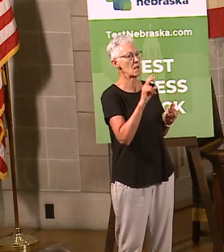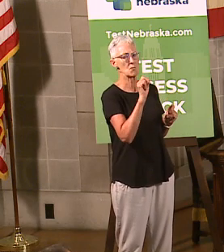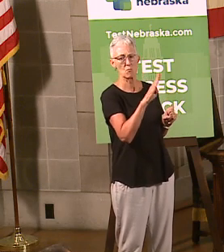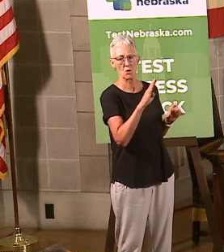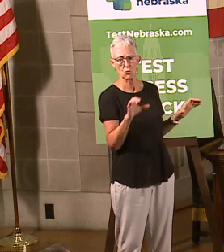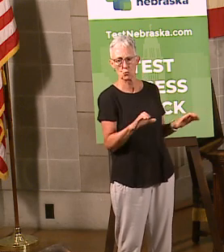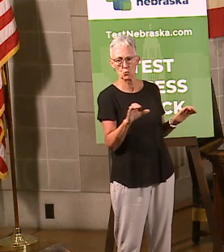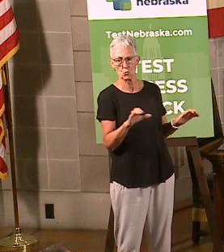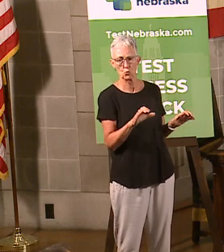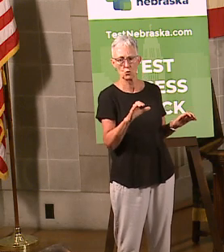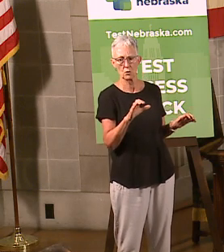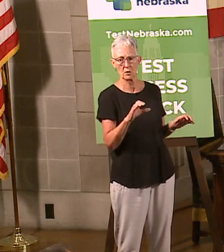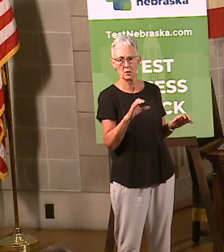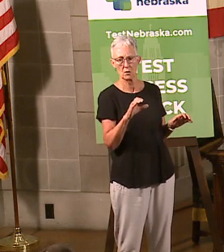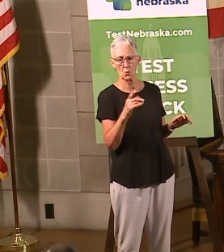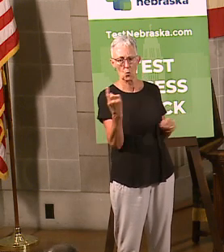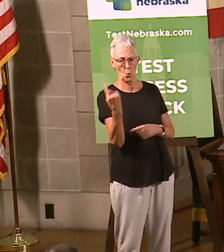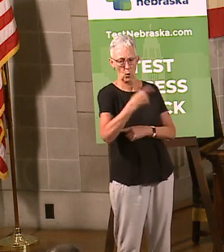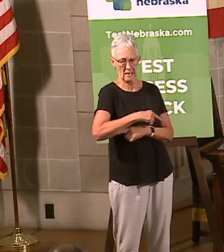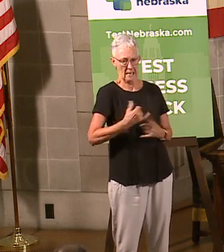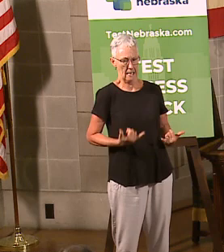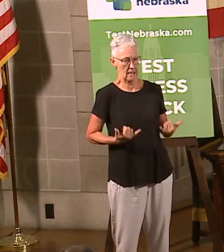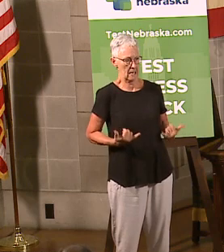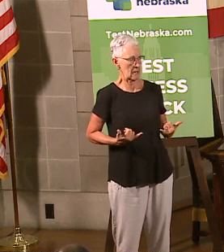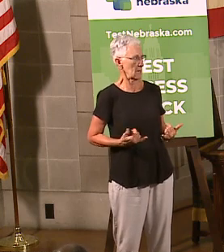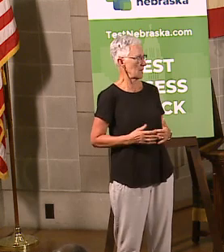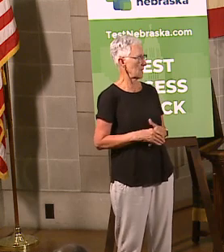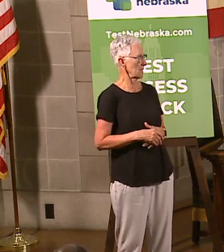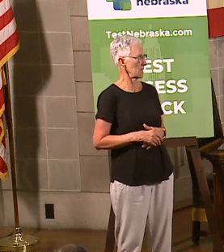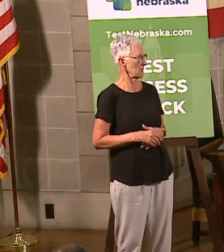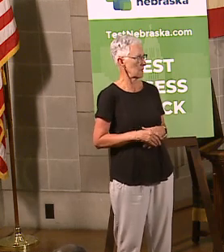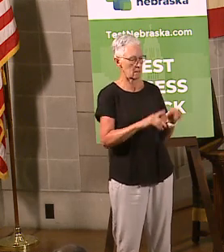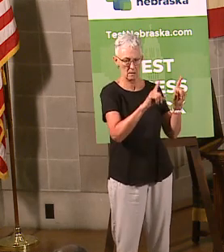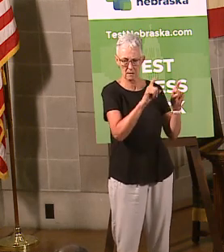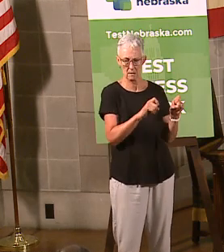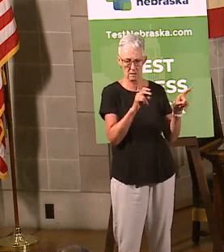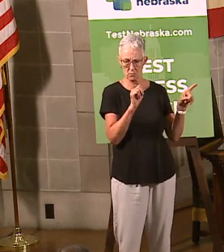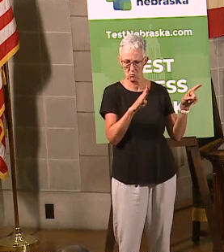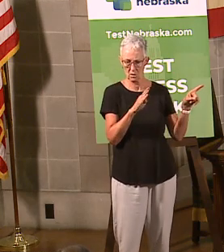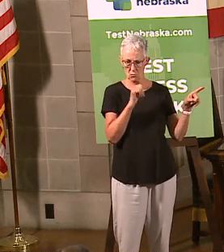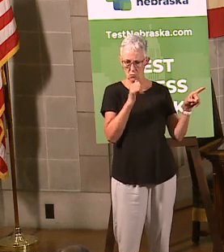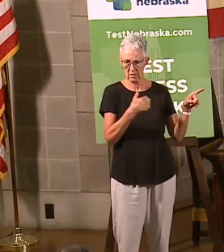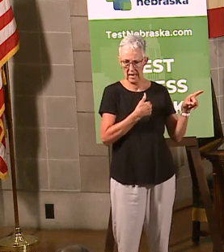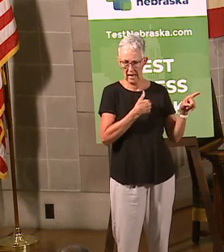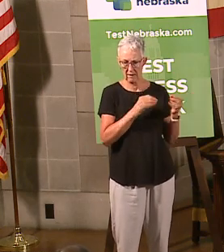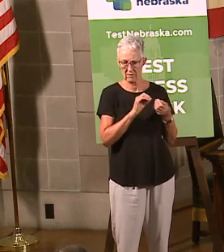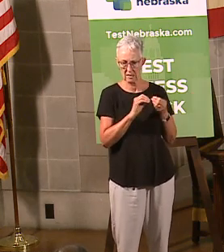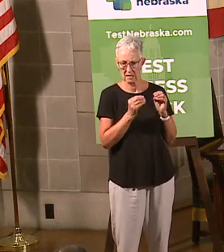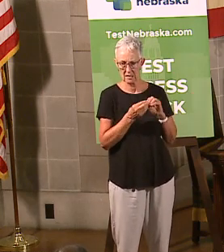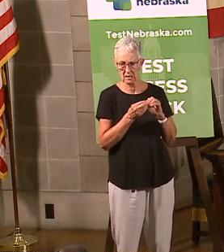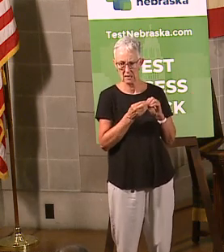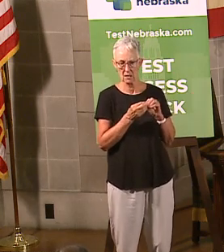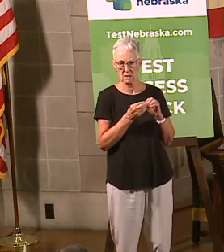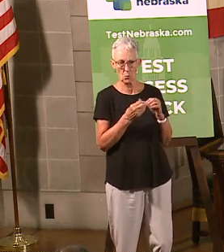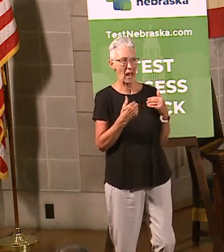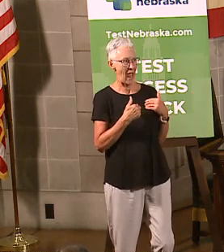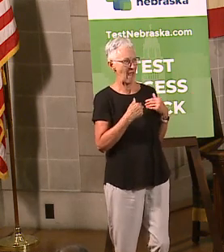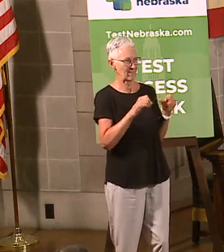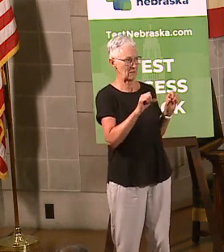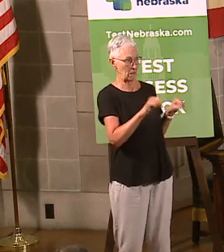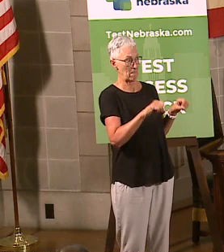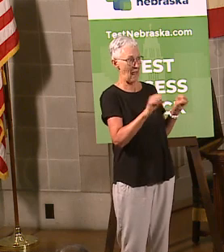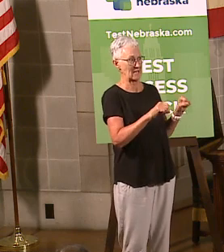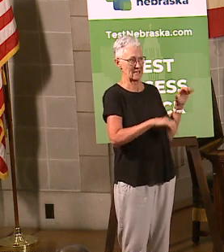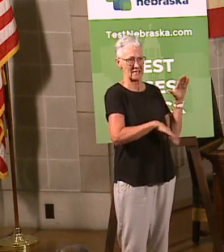day now? I don't have the numbers. We've got, on Test Nebraska right offhand, I don't know if Dr. Antone has, we've got the capacity. When we're in Omaha and